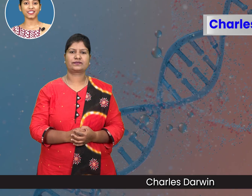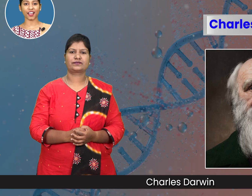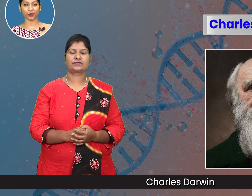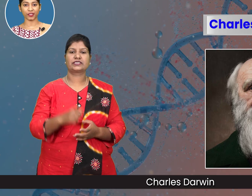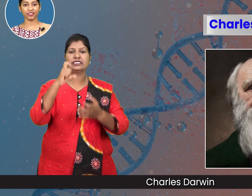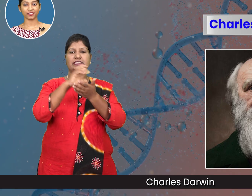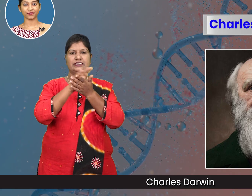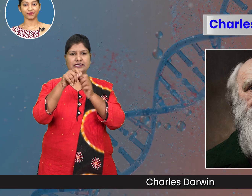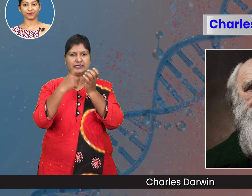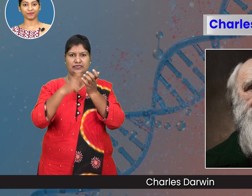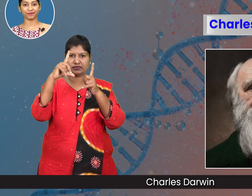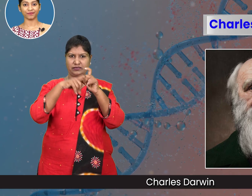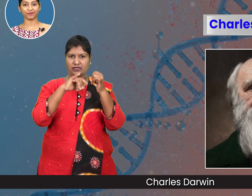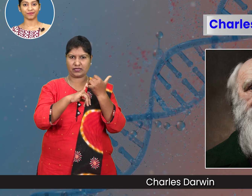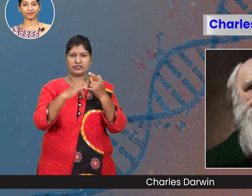Charles Darwin